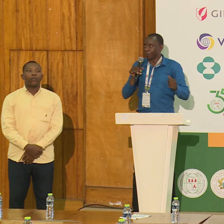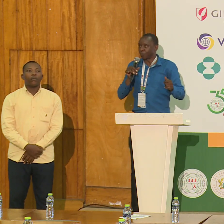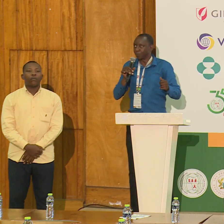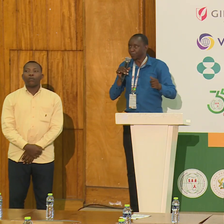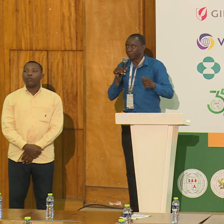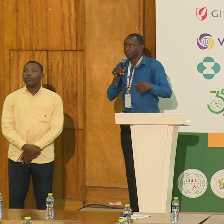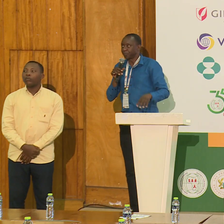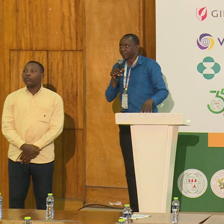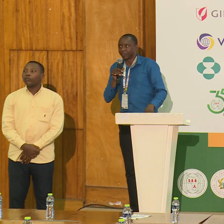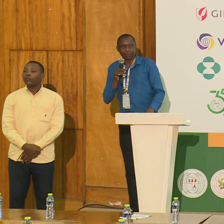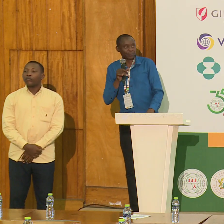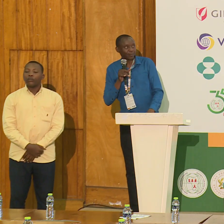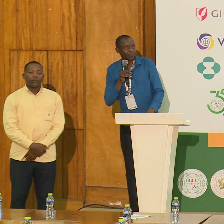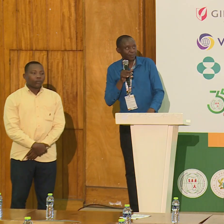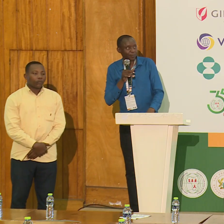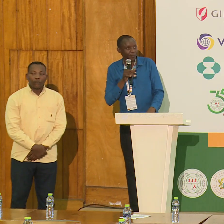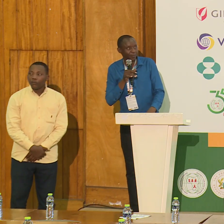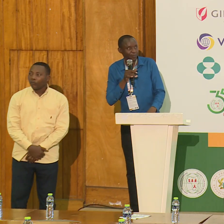So,